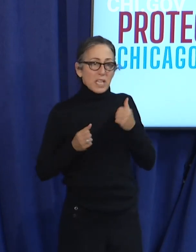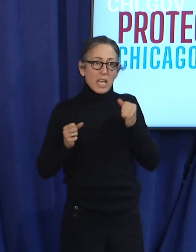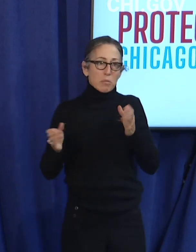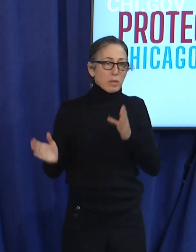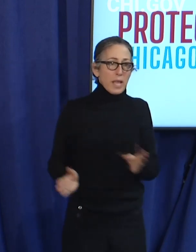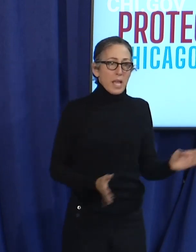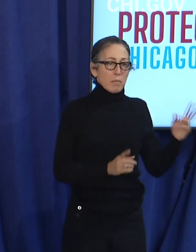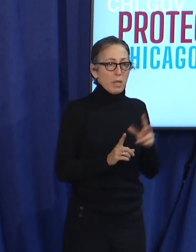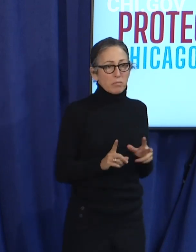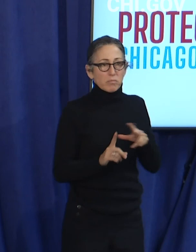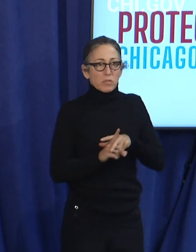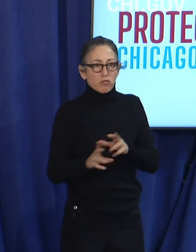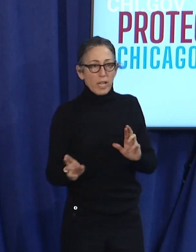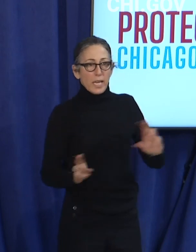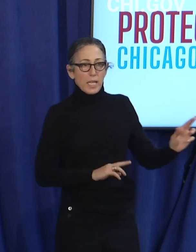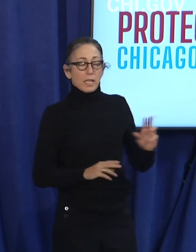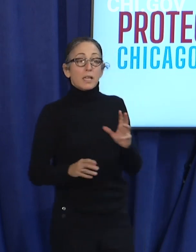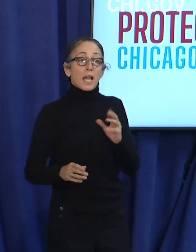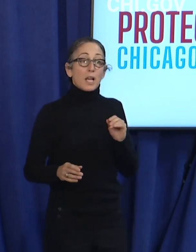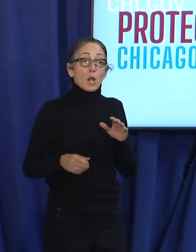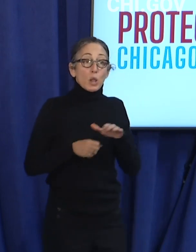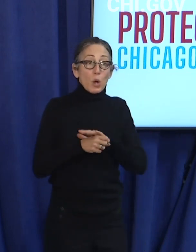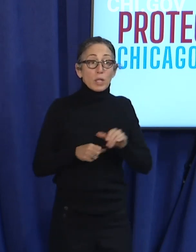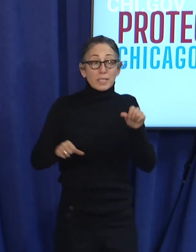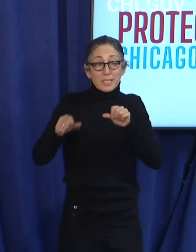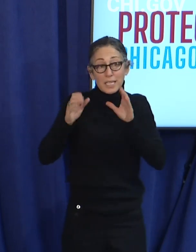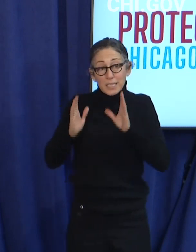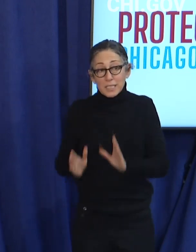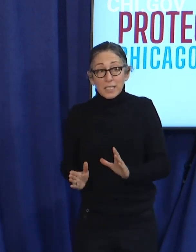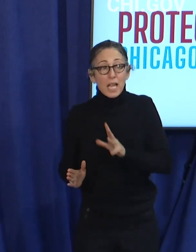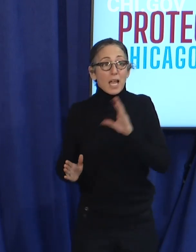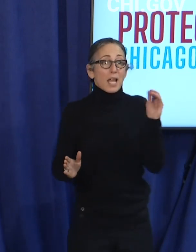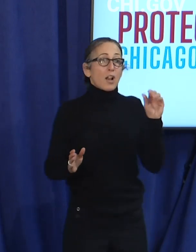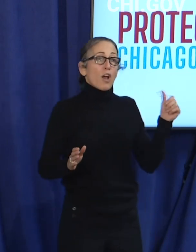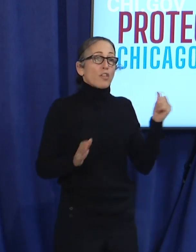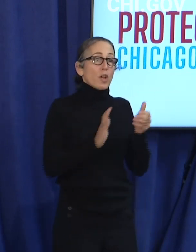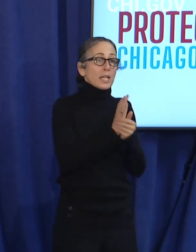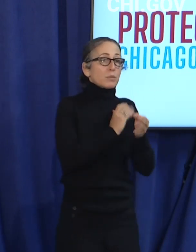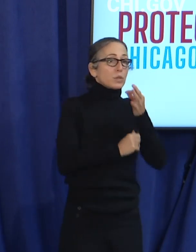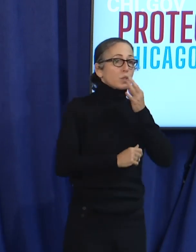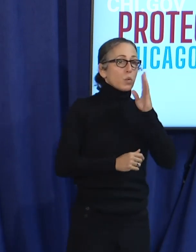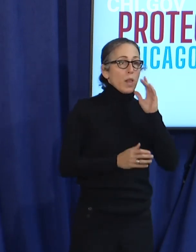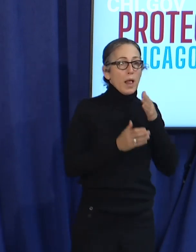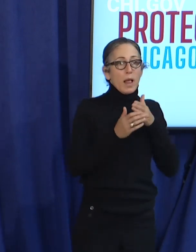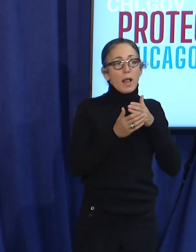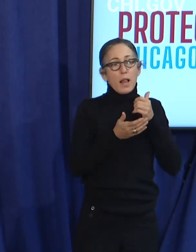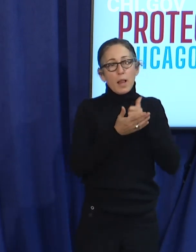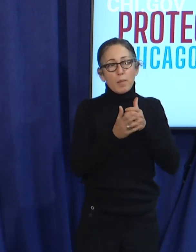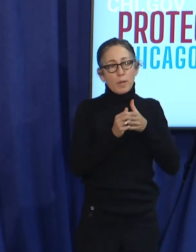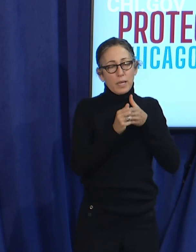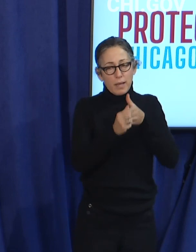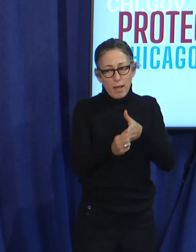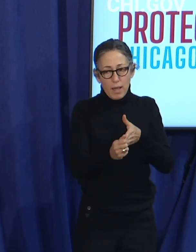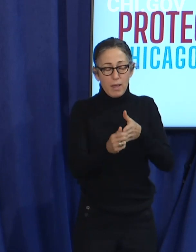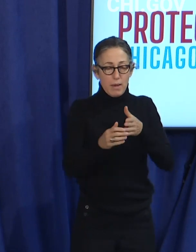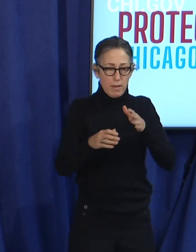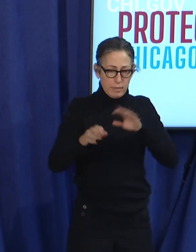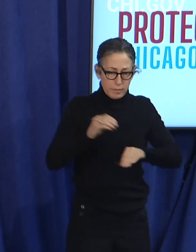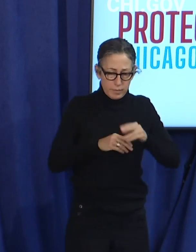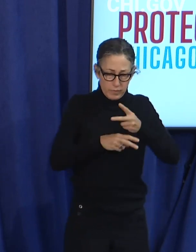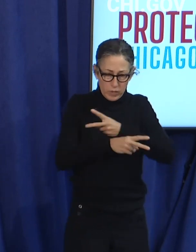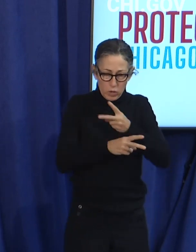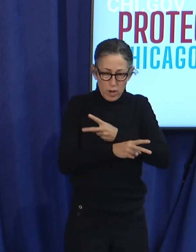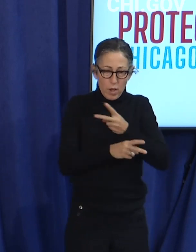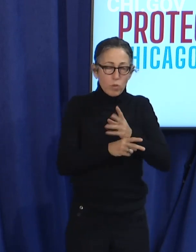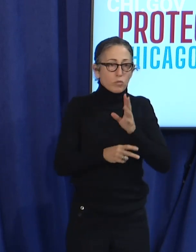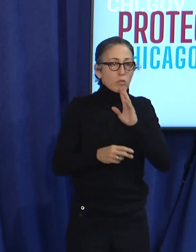local scientific experts and others who will be helping guide us as we roll this out, and then talking to a lot of community groups and